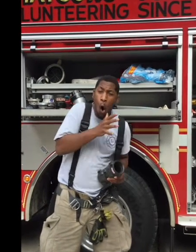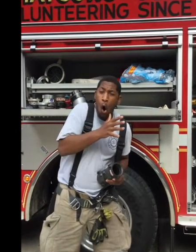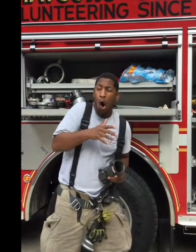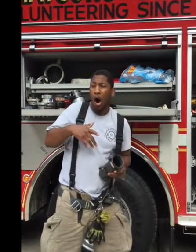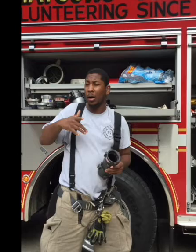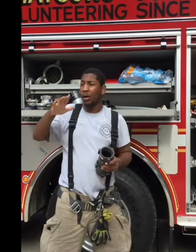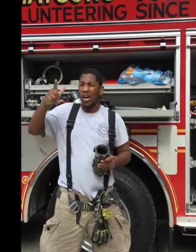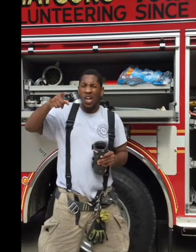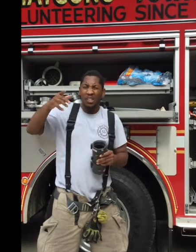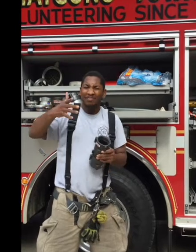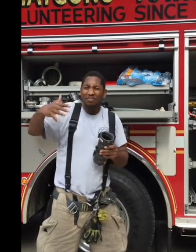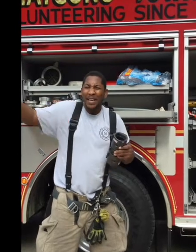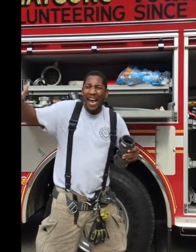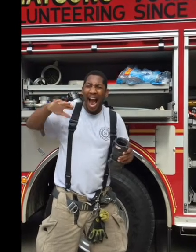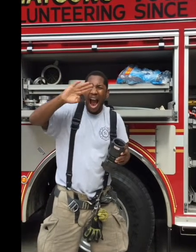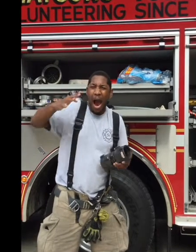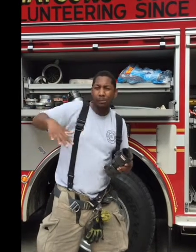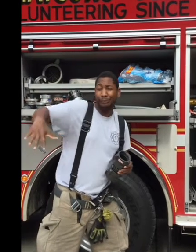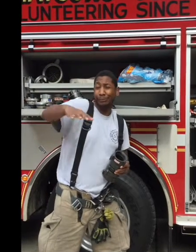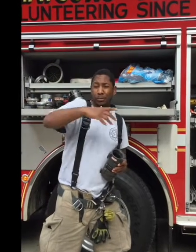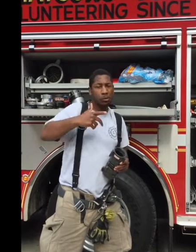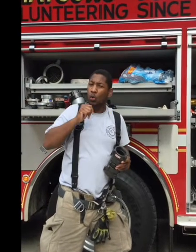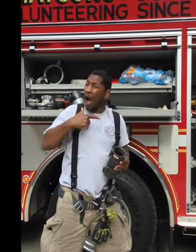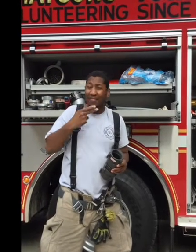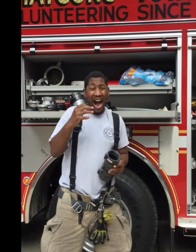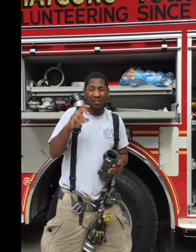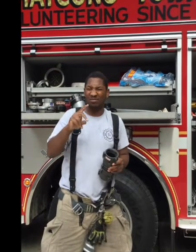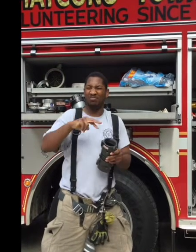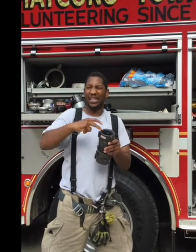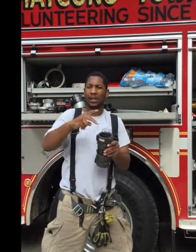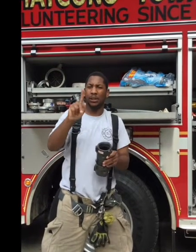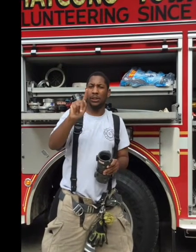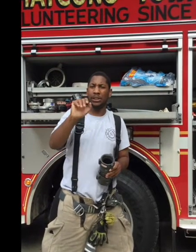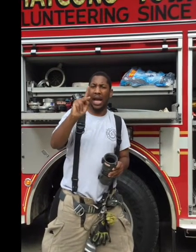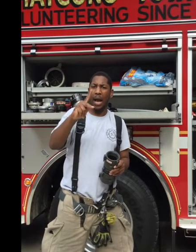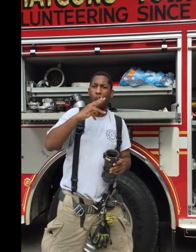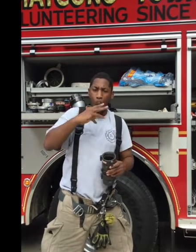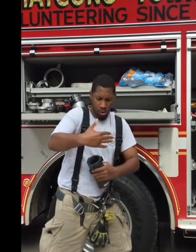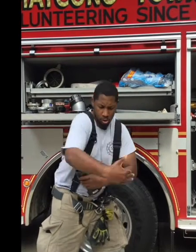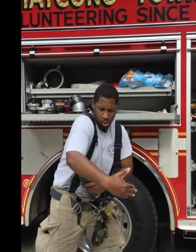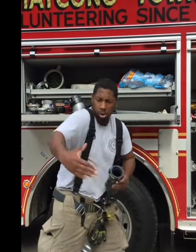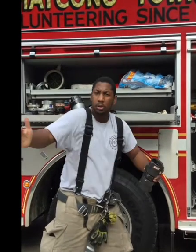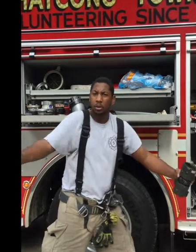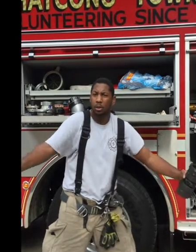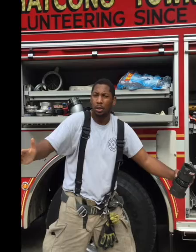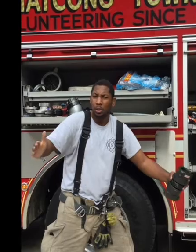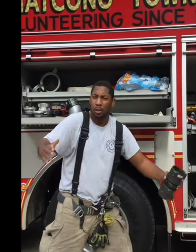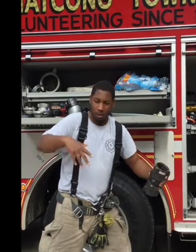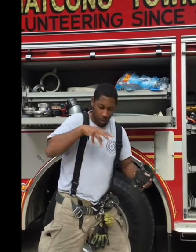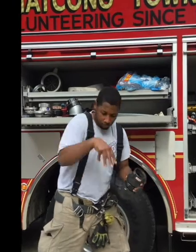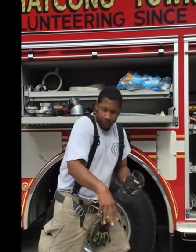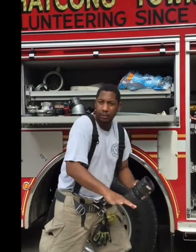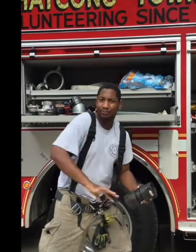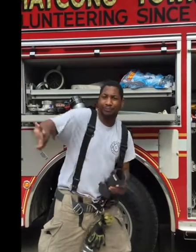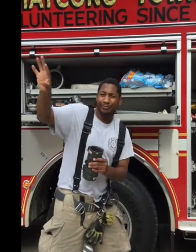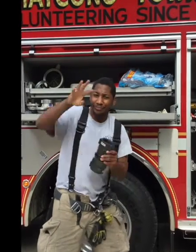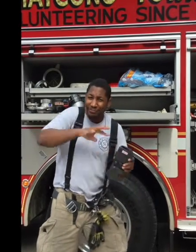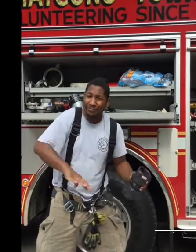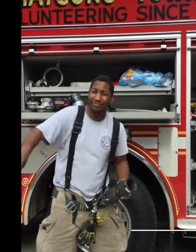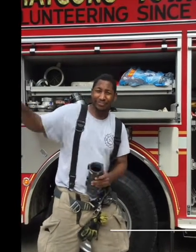in countries where there's farmlands and there's big houses, they don't have a hydrant. So then that's when we would use that portable tank